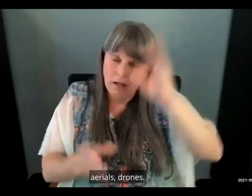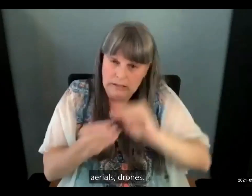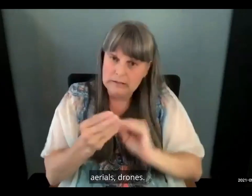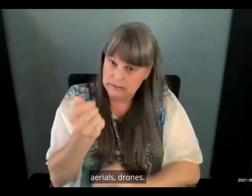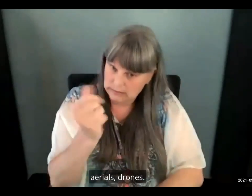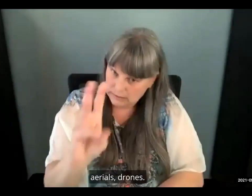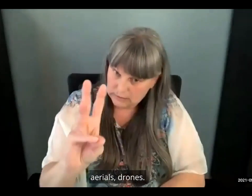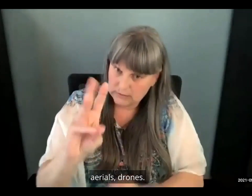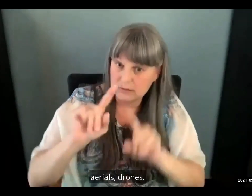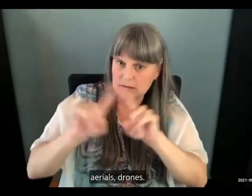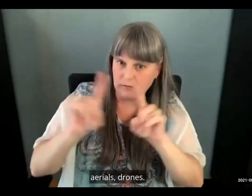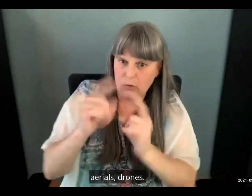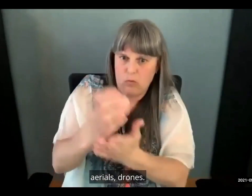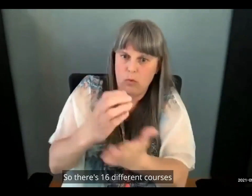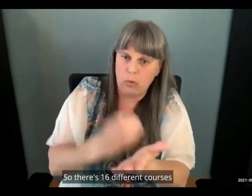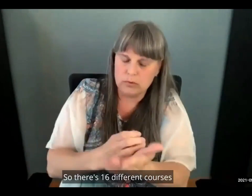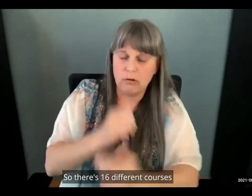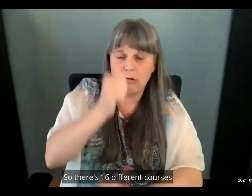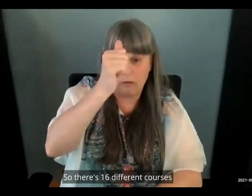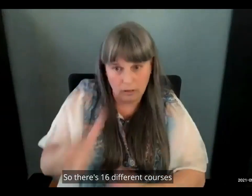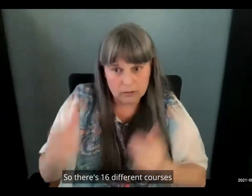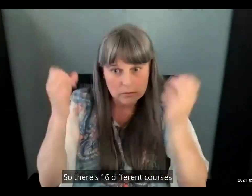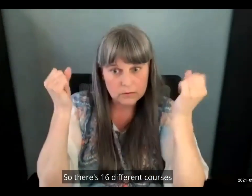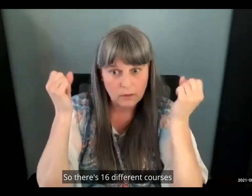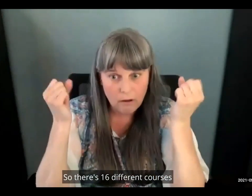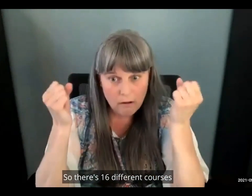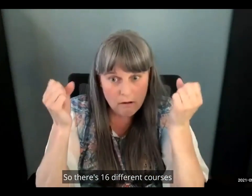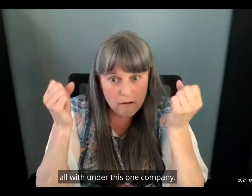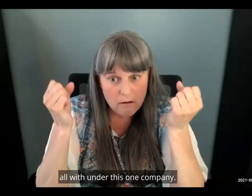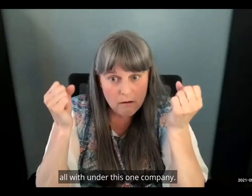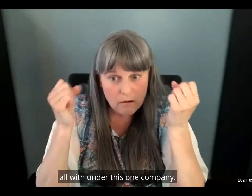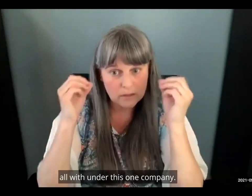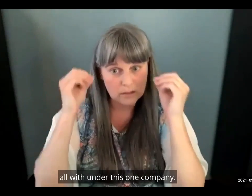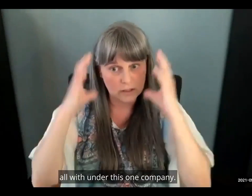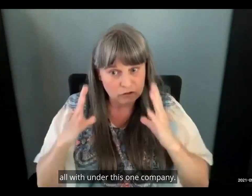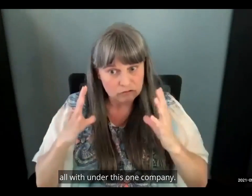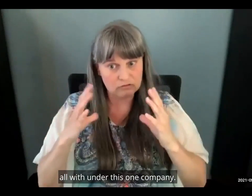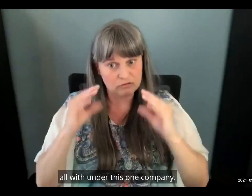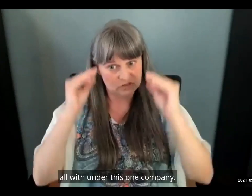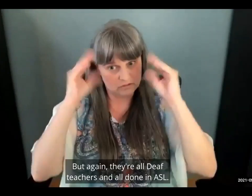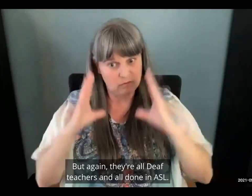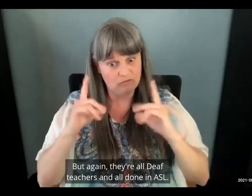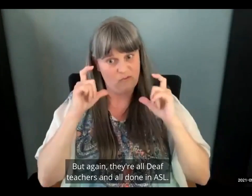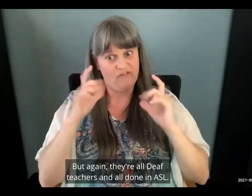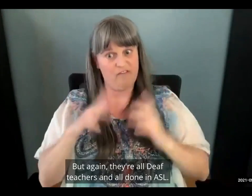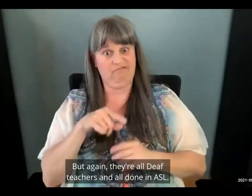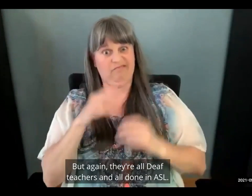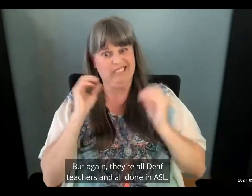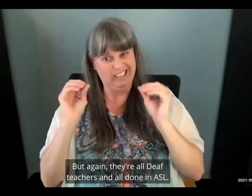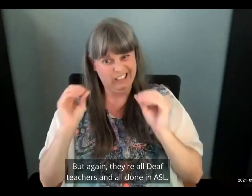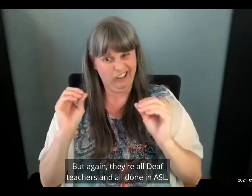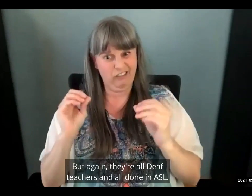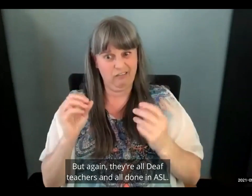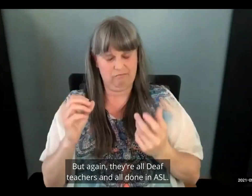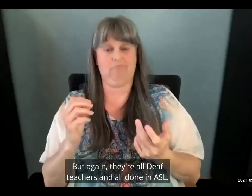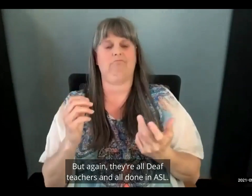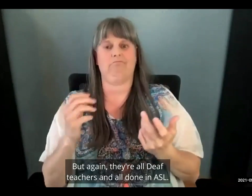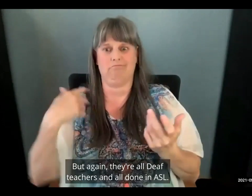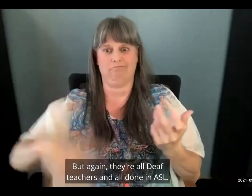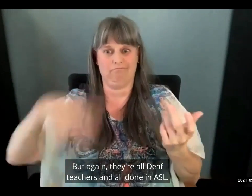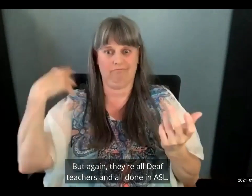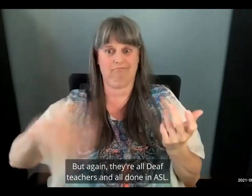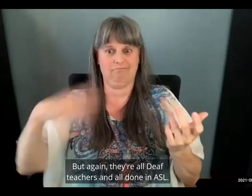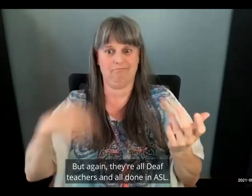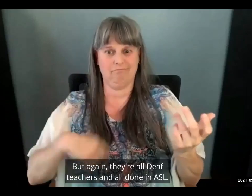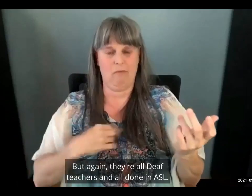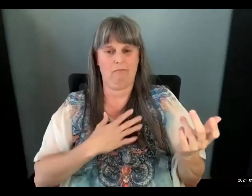aerials, drones. So there's 16 different courses all with under this one company. But again, they're all deaf teachers and all